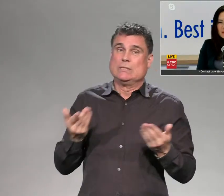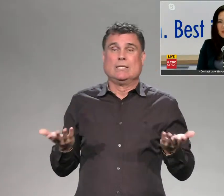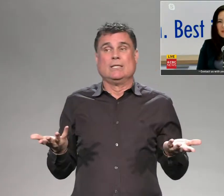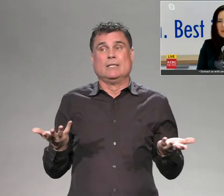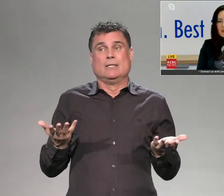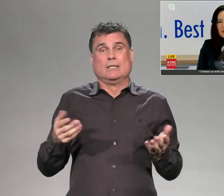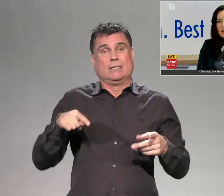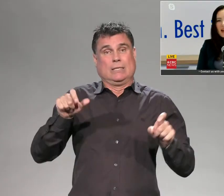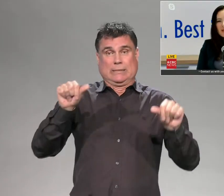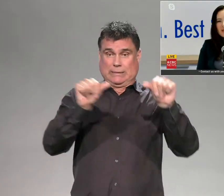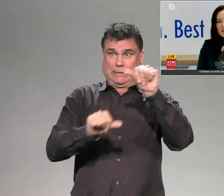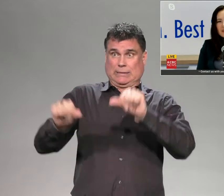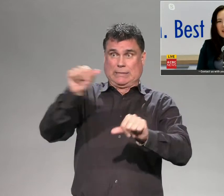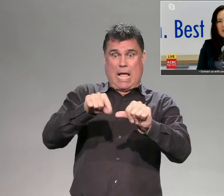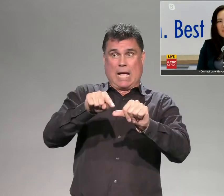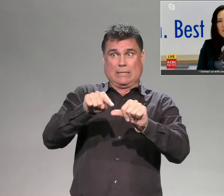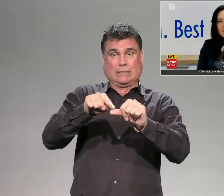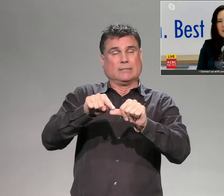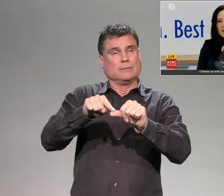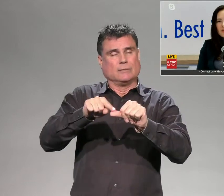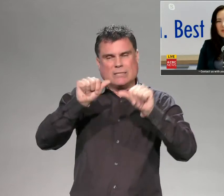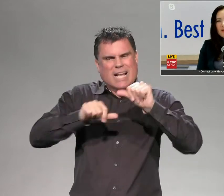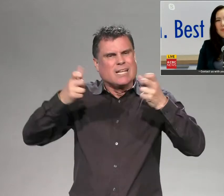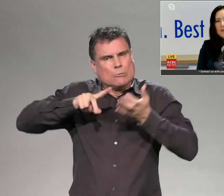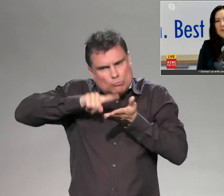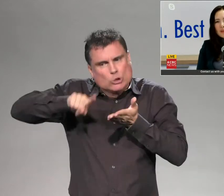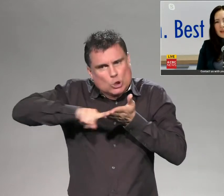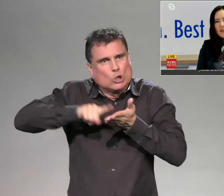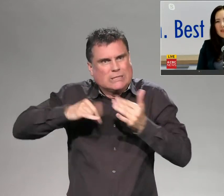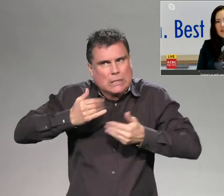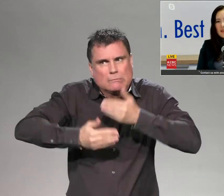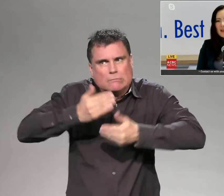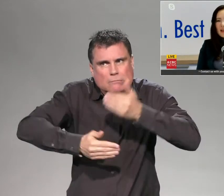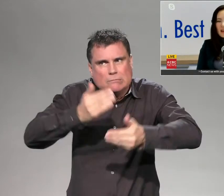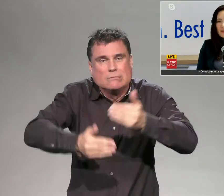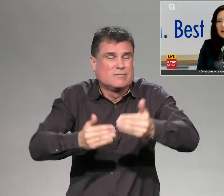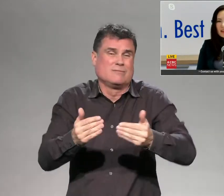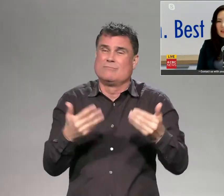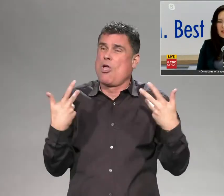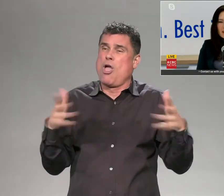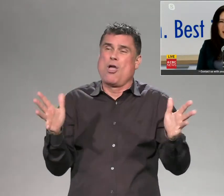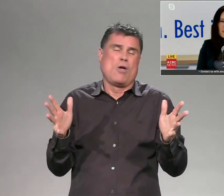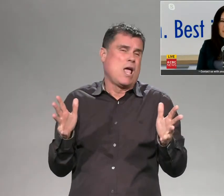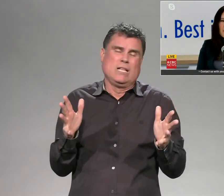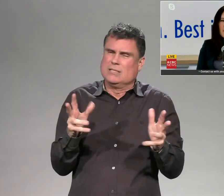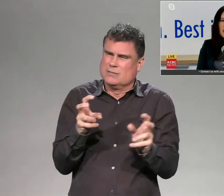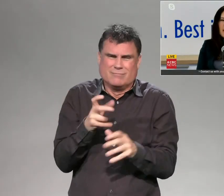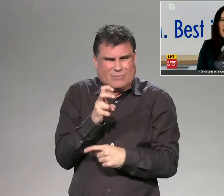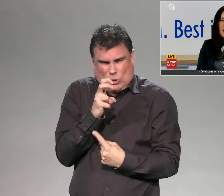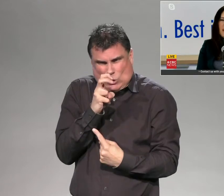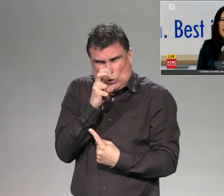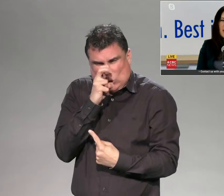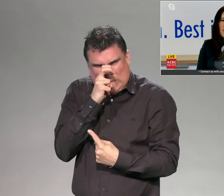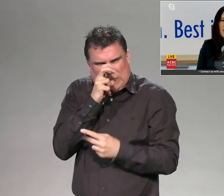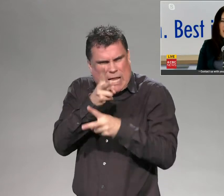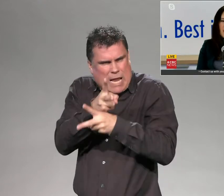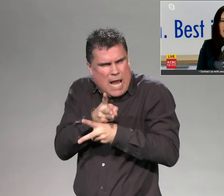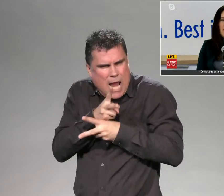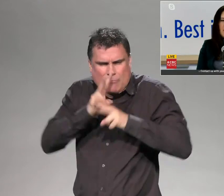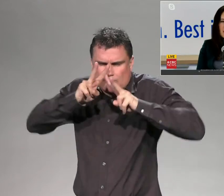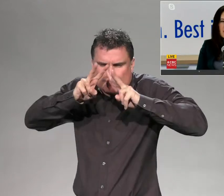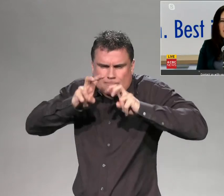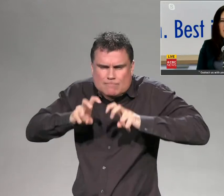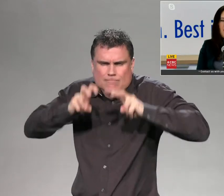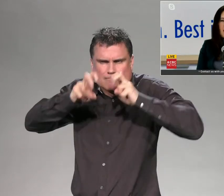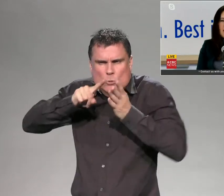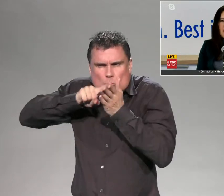very rigorous national, international processes for approval. And the findings are absolutely clear that it